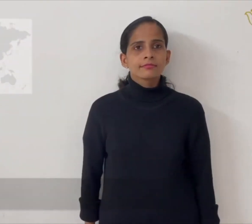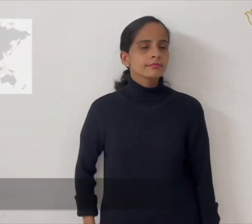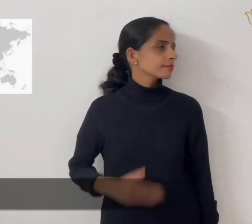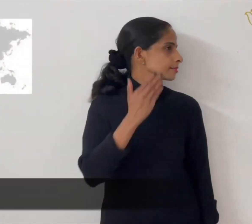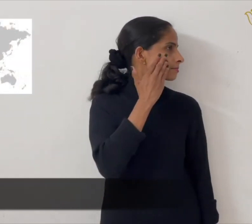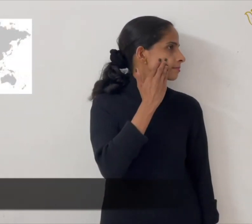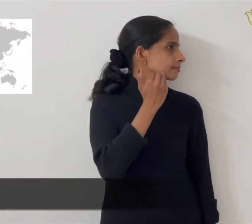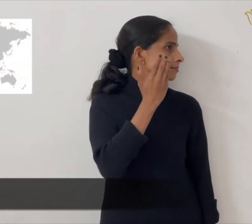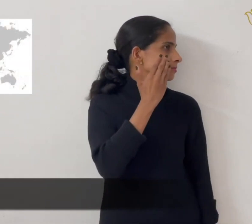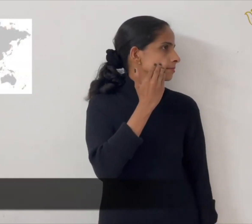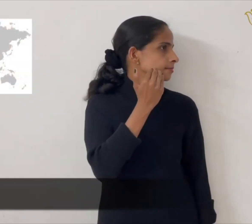Libya,